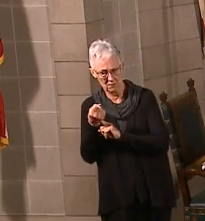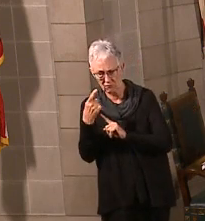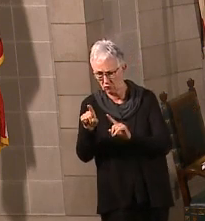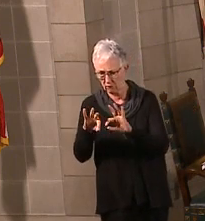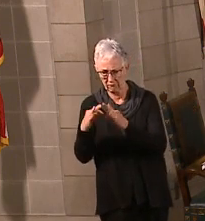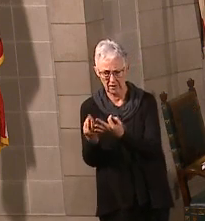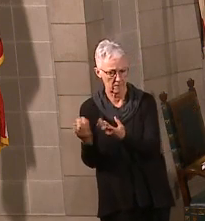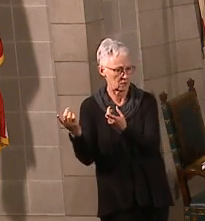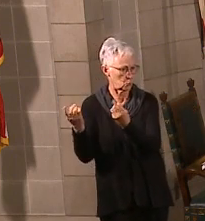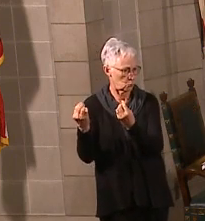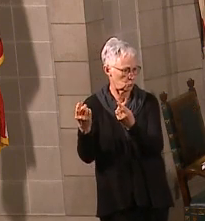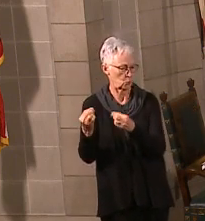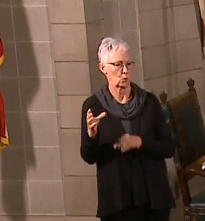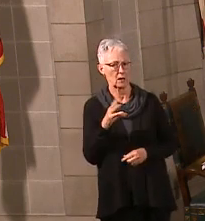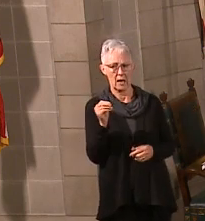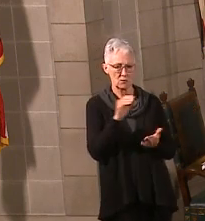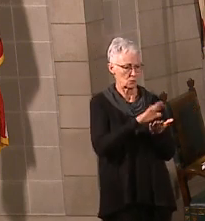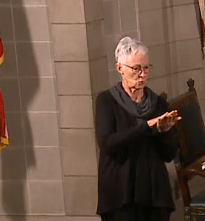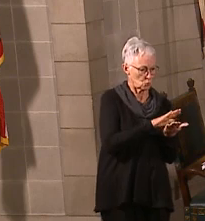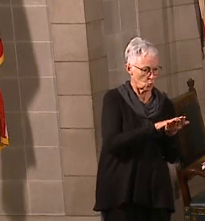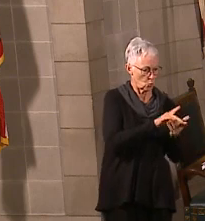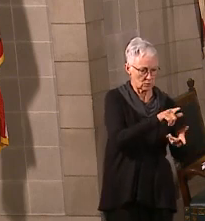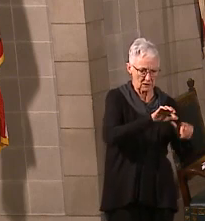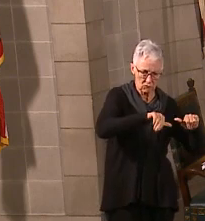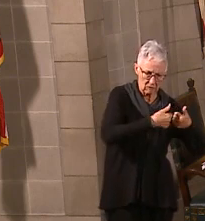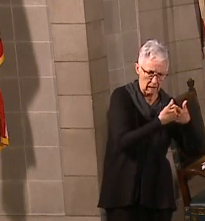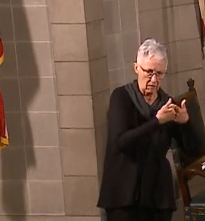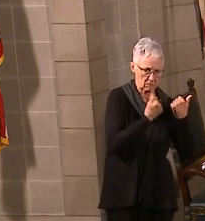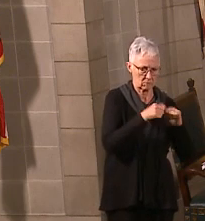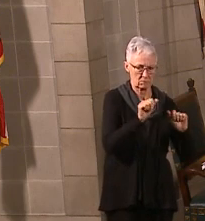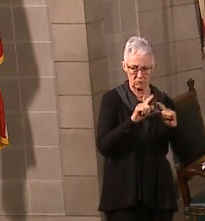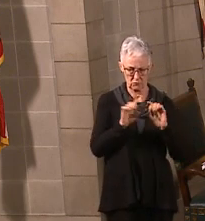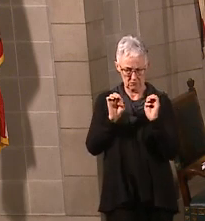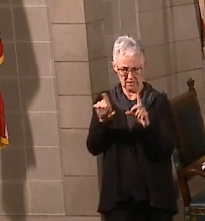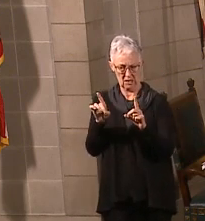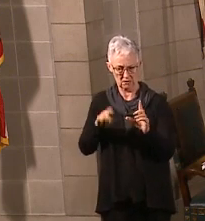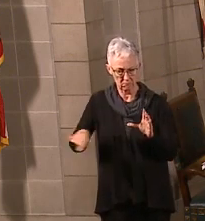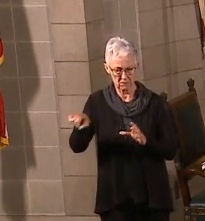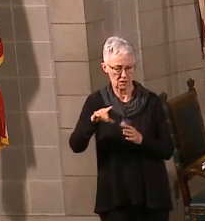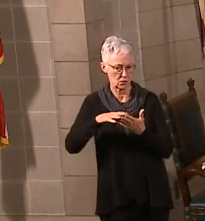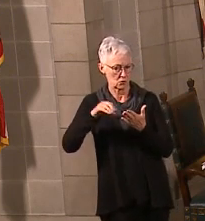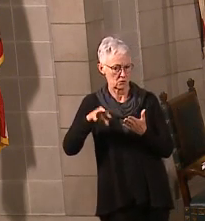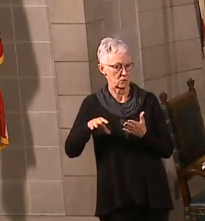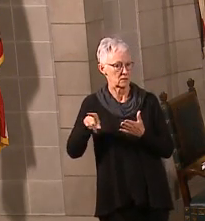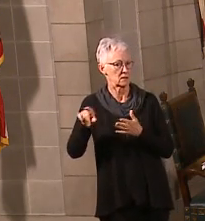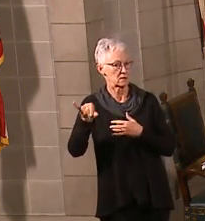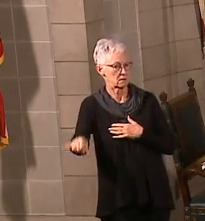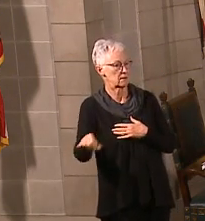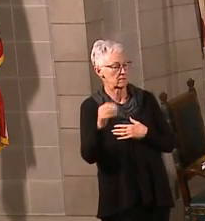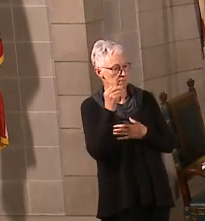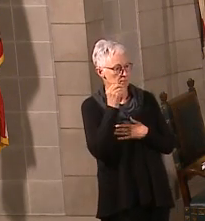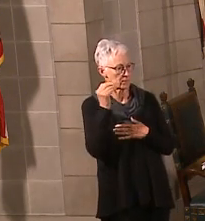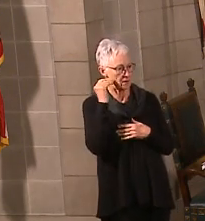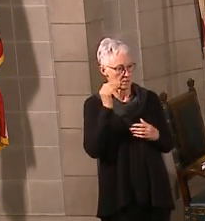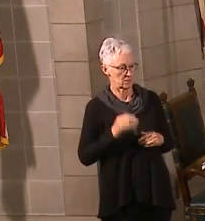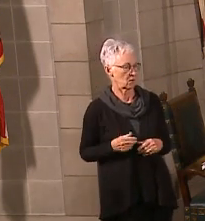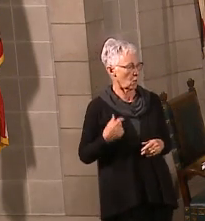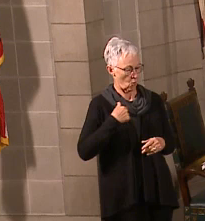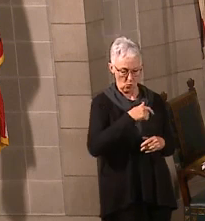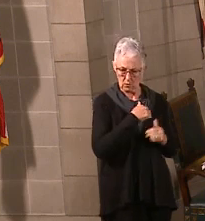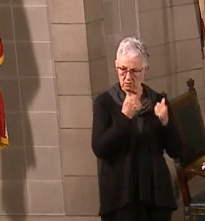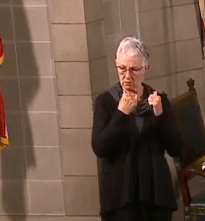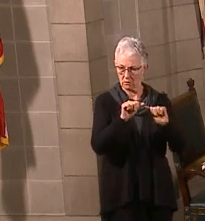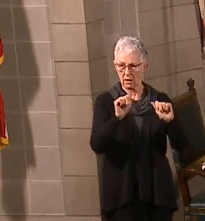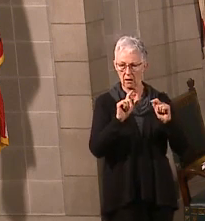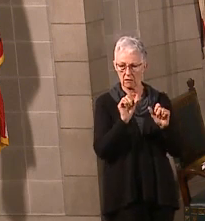aware of the types of challenges that we're facing, and so we're really trying to work very closely and together with a